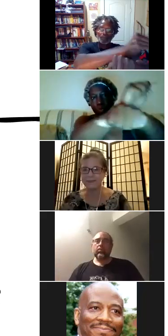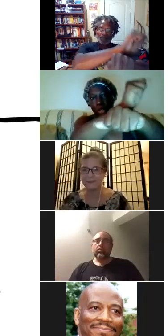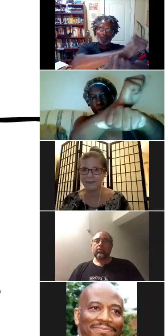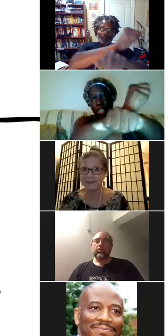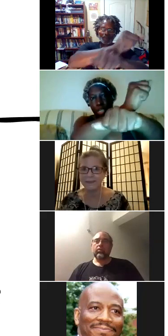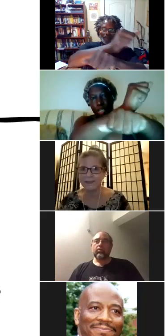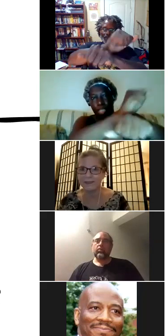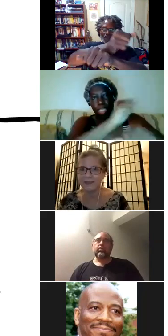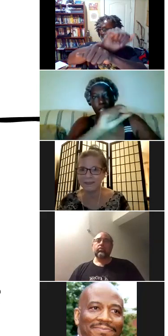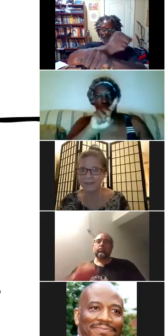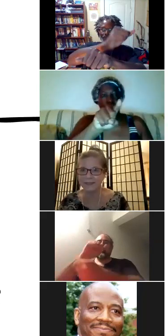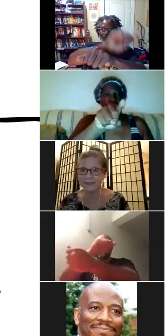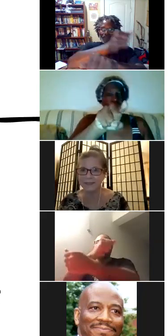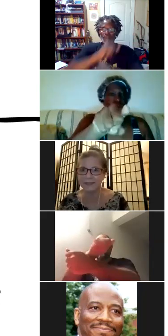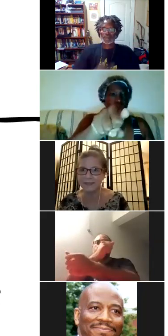Work.